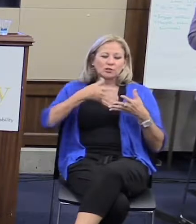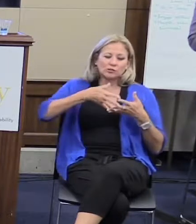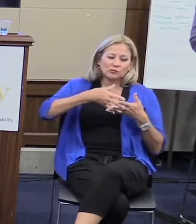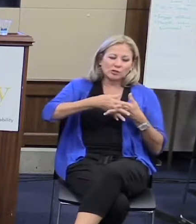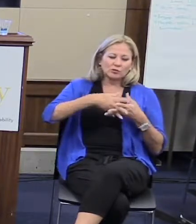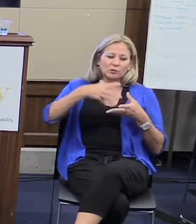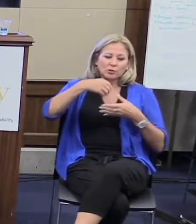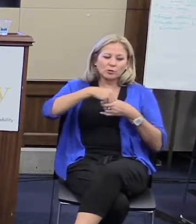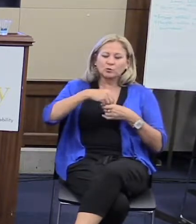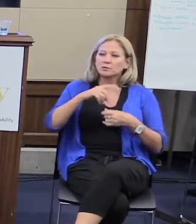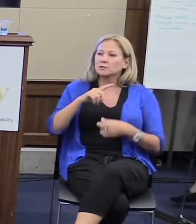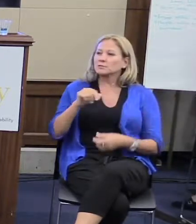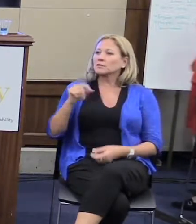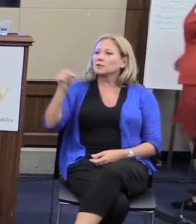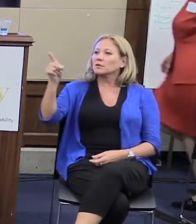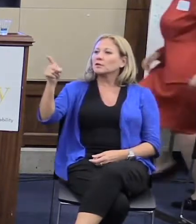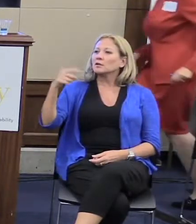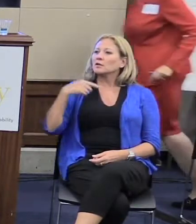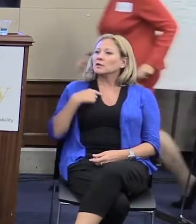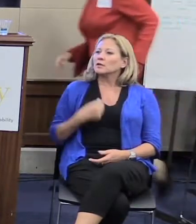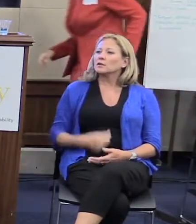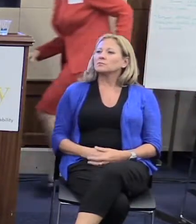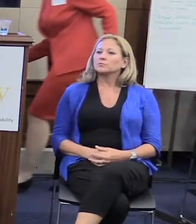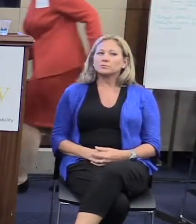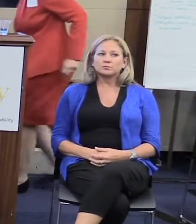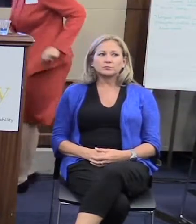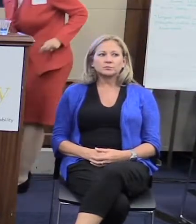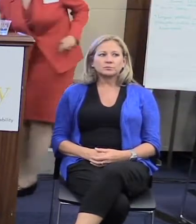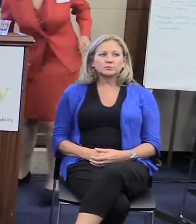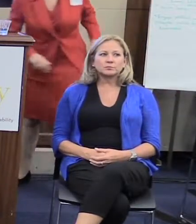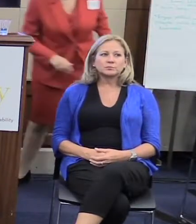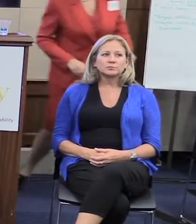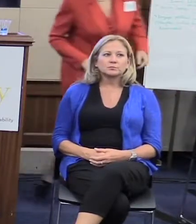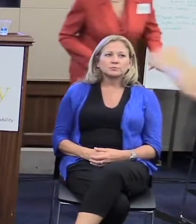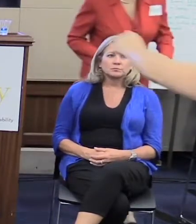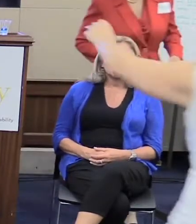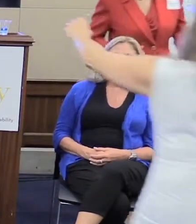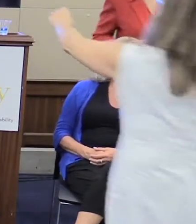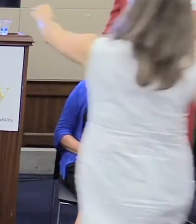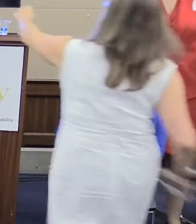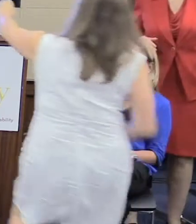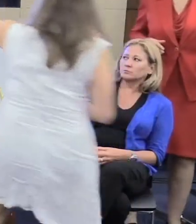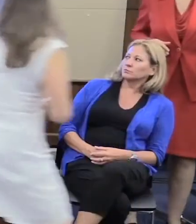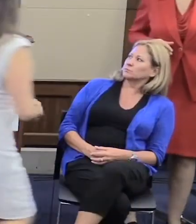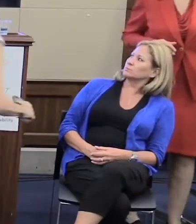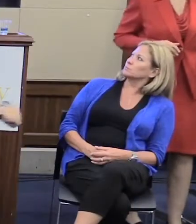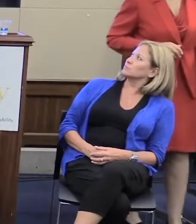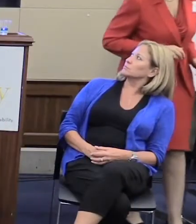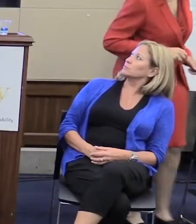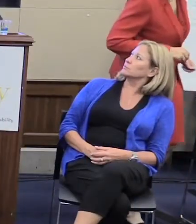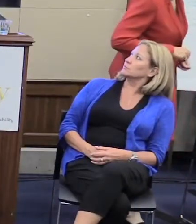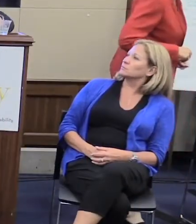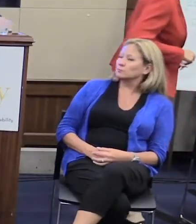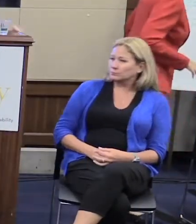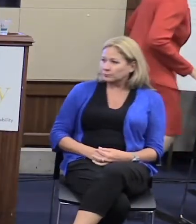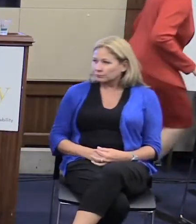Mine's more about the federal level Okay. law. Wait. I'll get the microphone. What'd you expect me to get